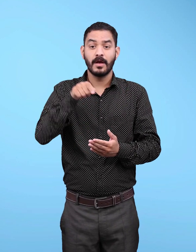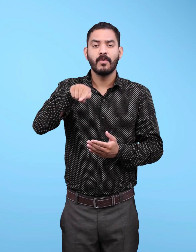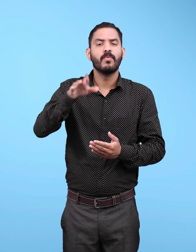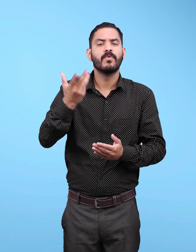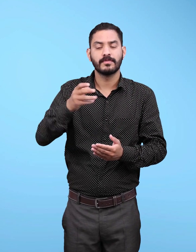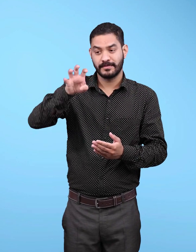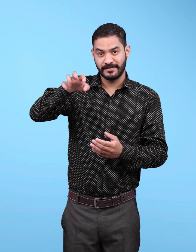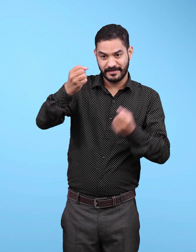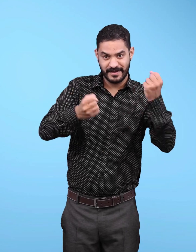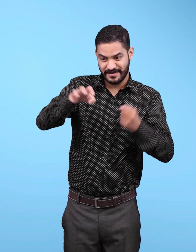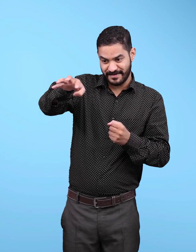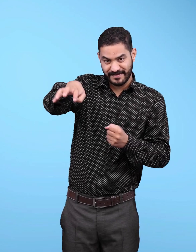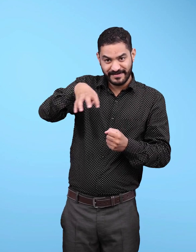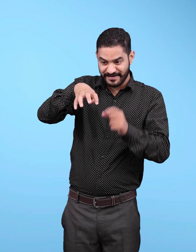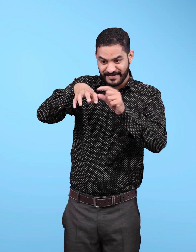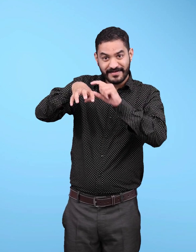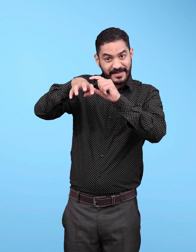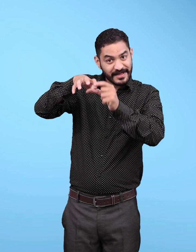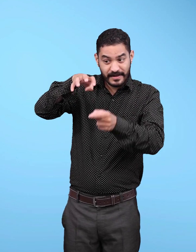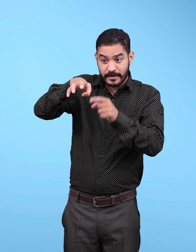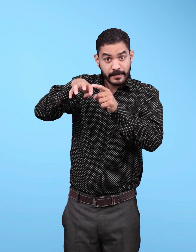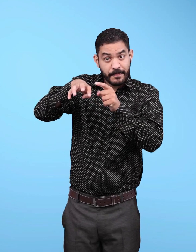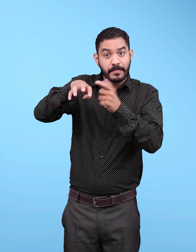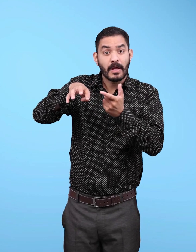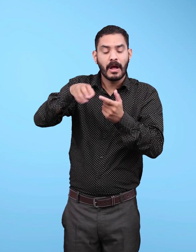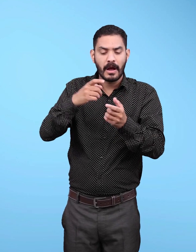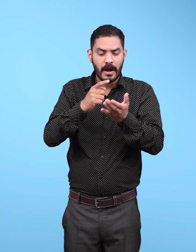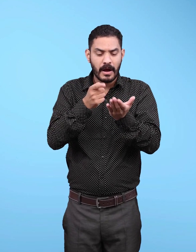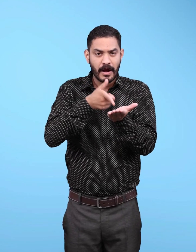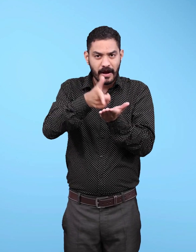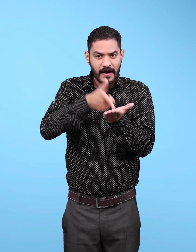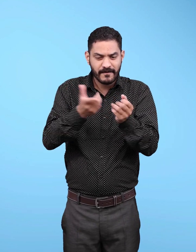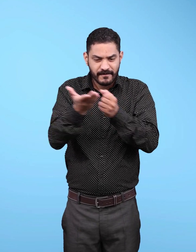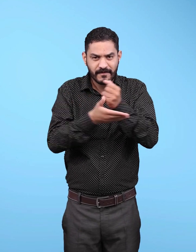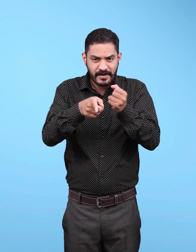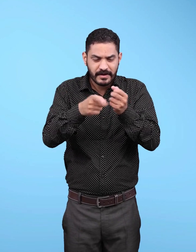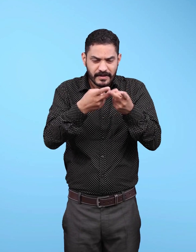The plowshare was useful for increasing agricultural production.